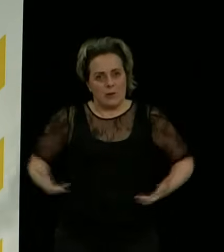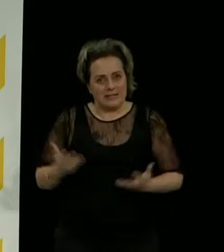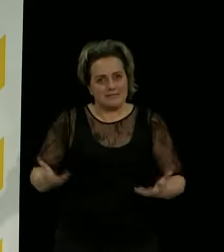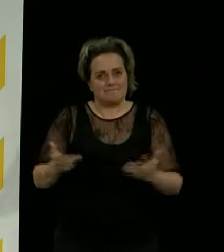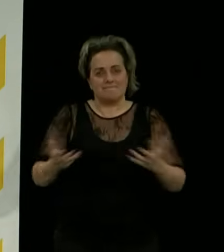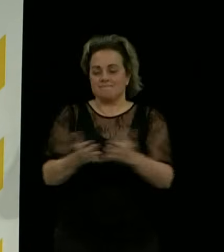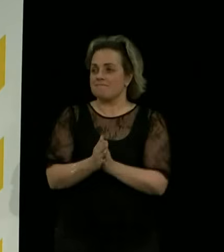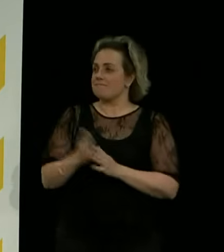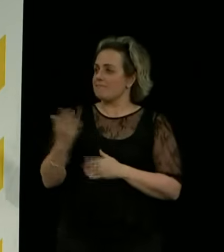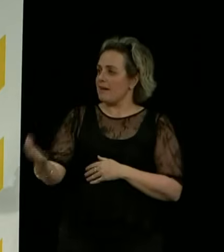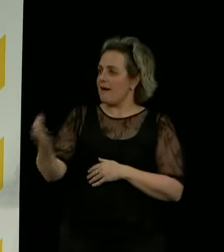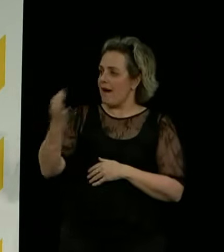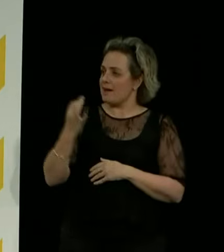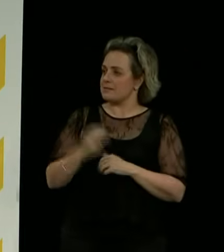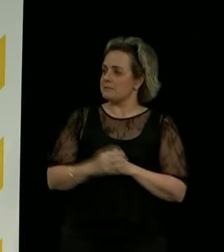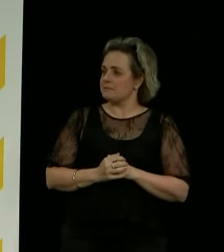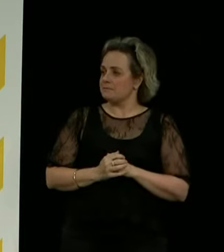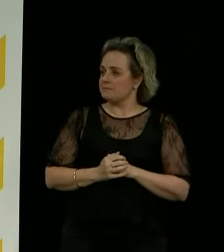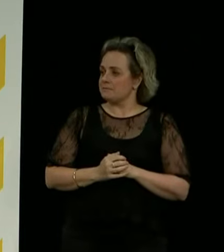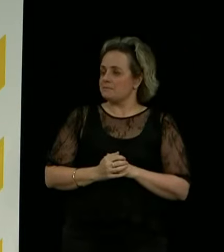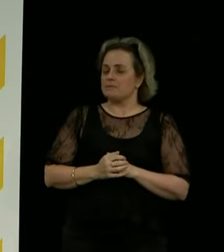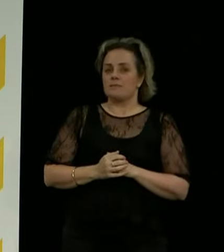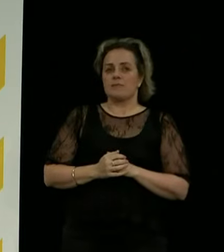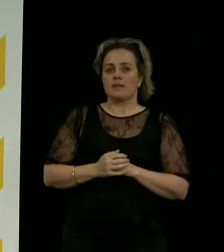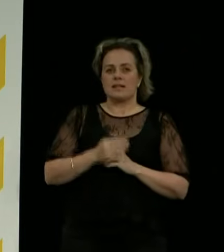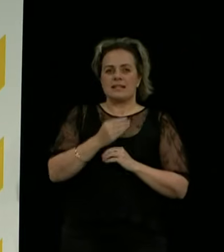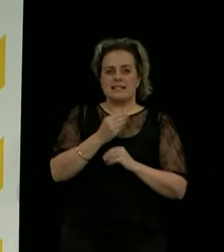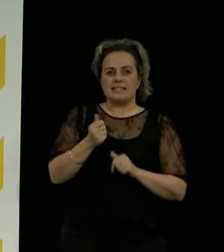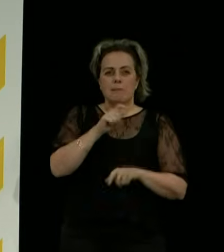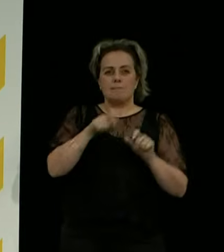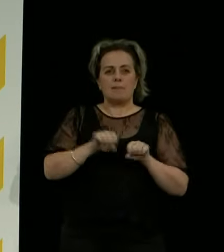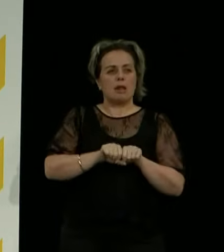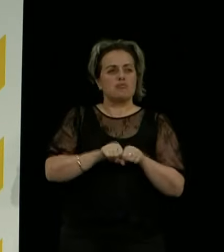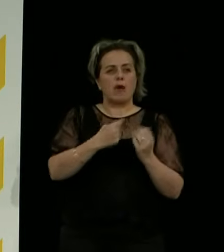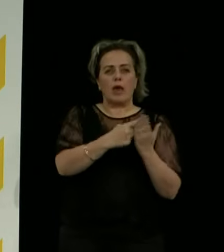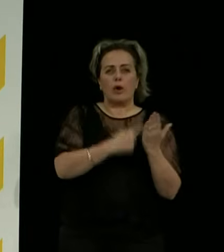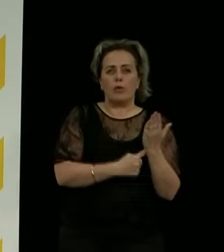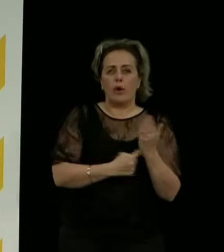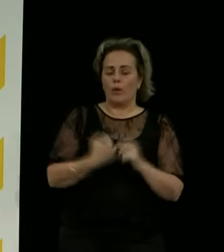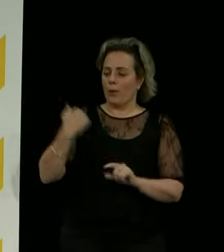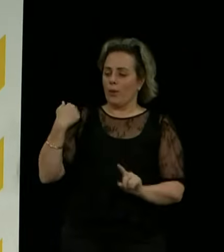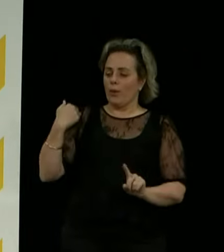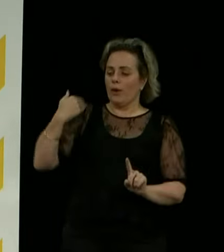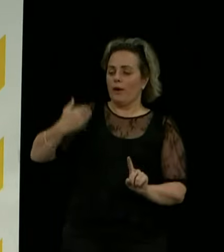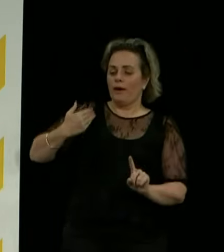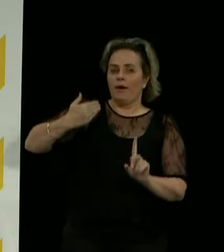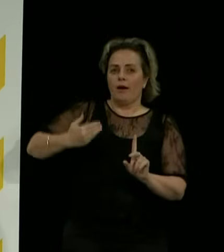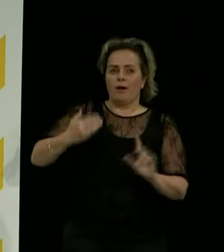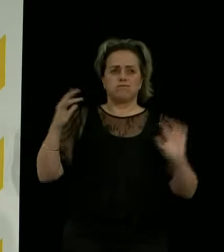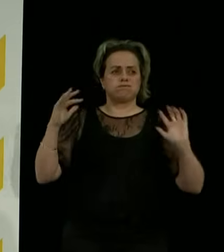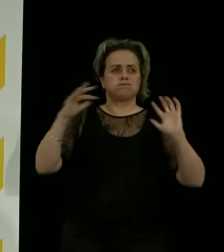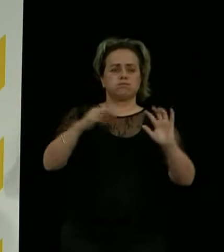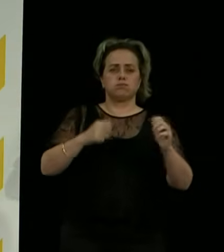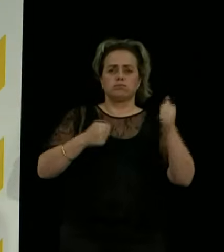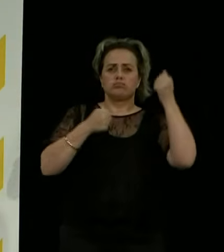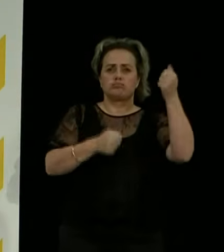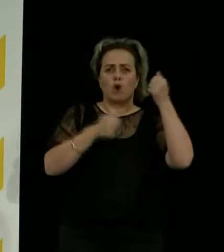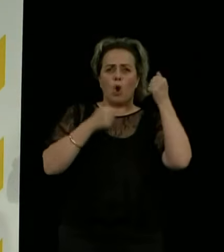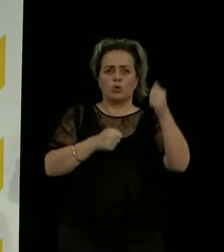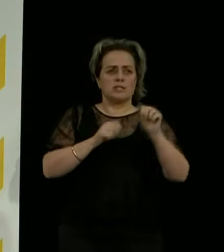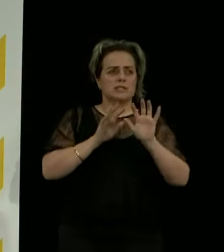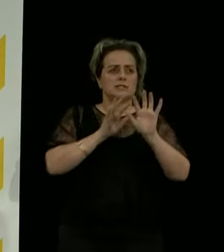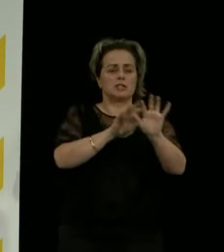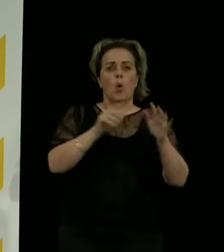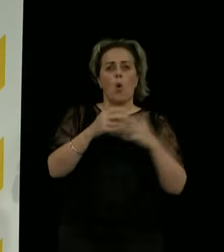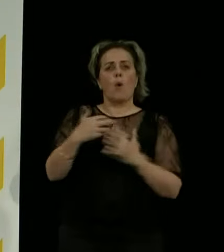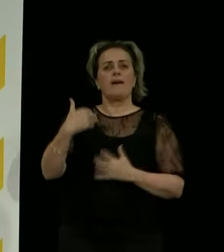of a two-parter. We've seen a number of compliance issues over the last couple of days, whether they be large-scale protests or gang